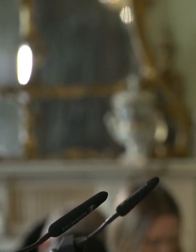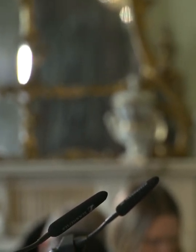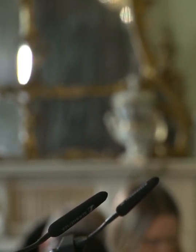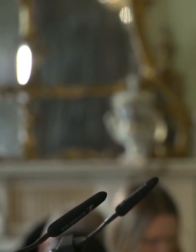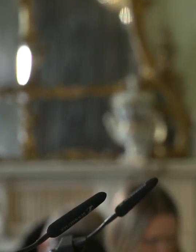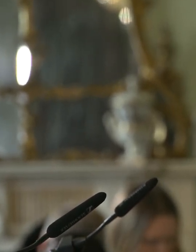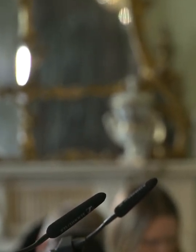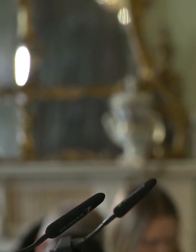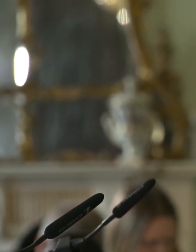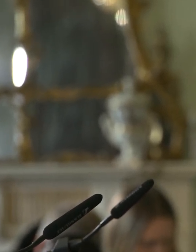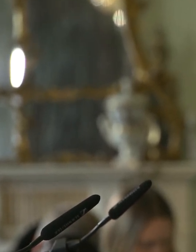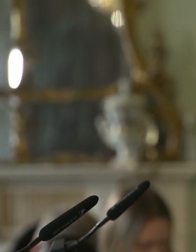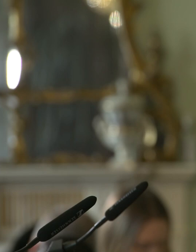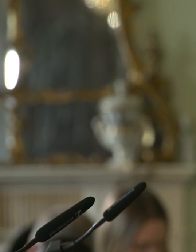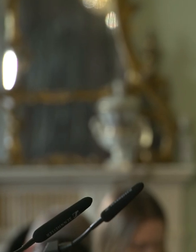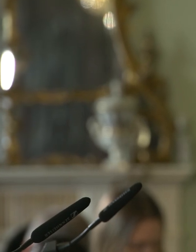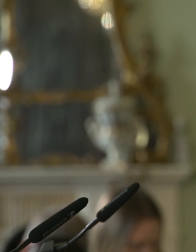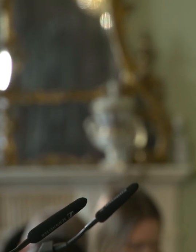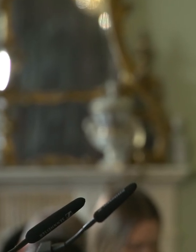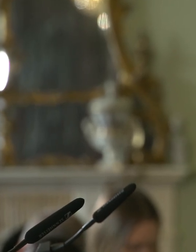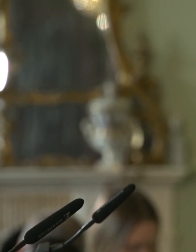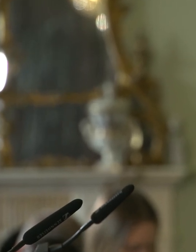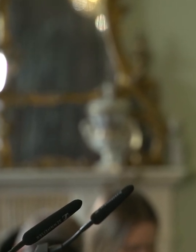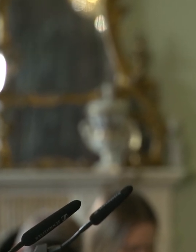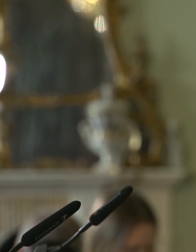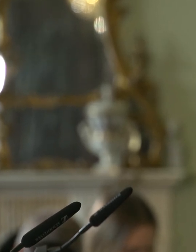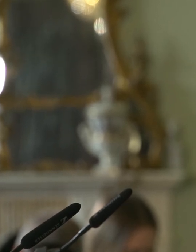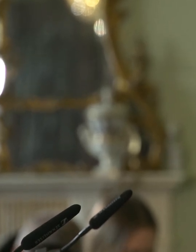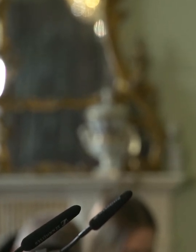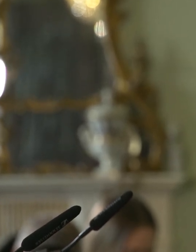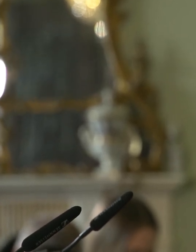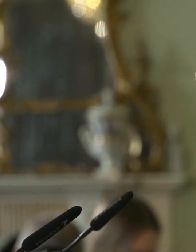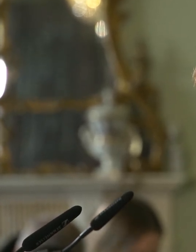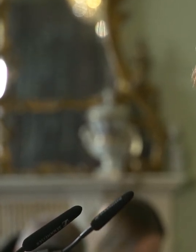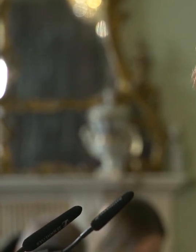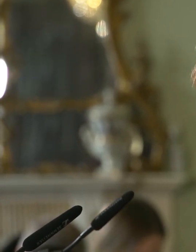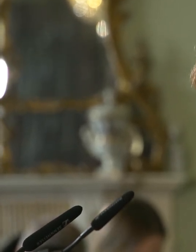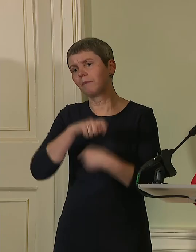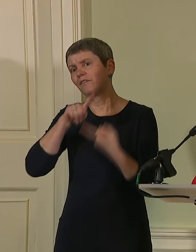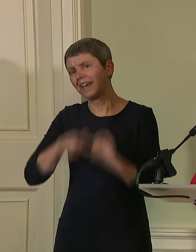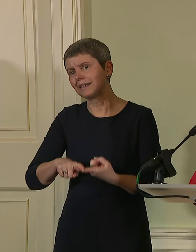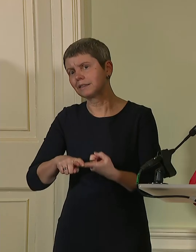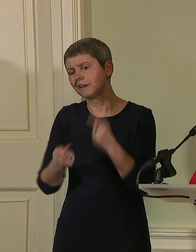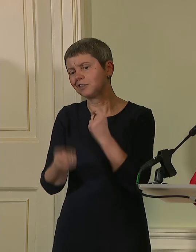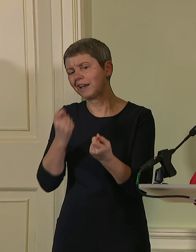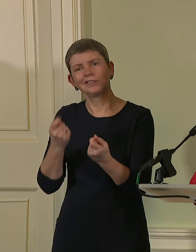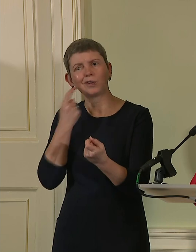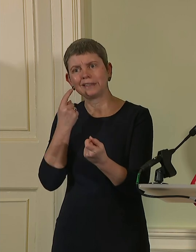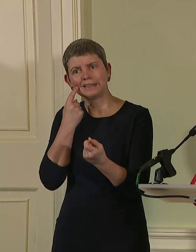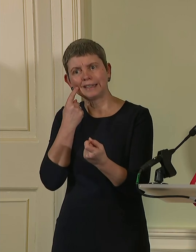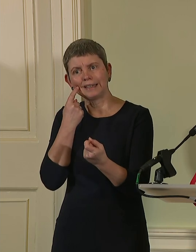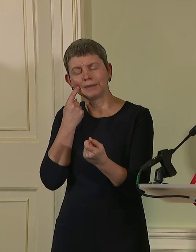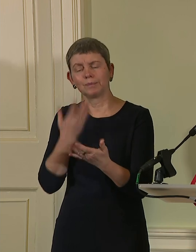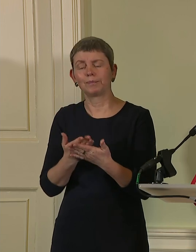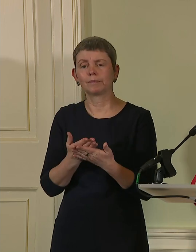reaction to short-term pressures and reaffirmed her commitment to Scottish independence. Individual polls come and go,